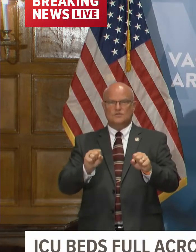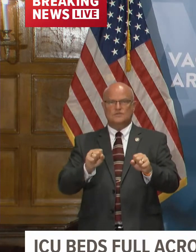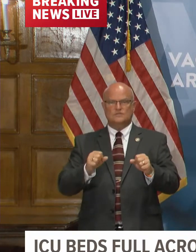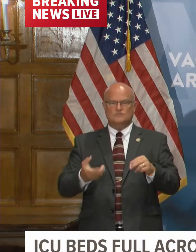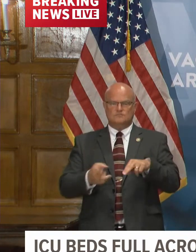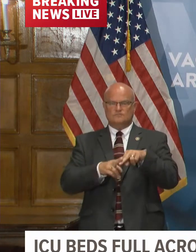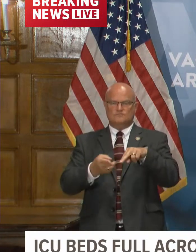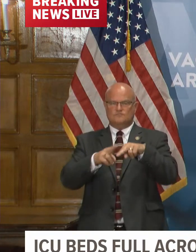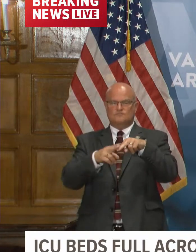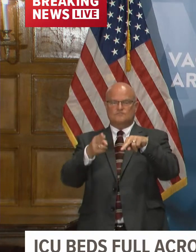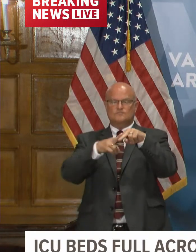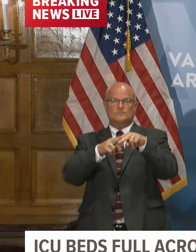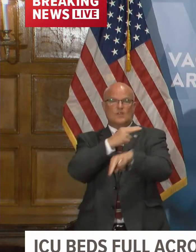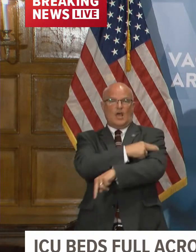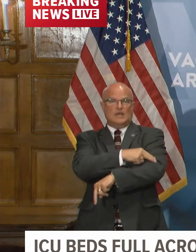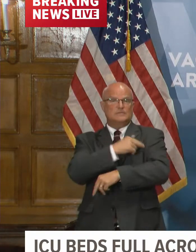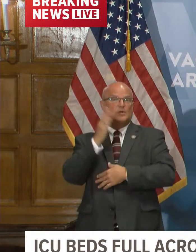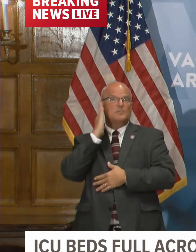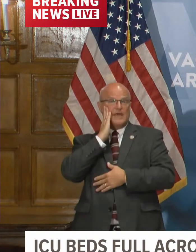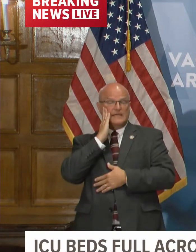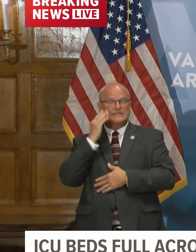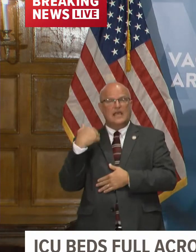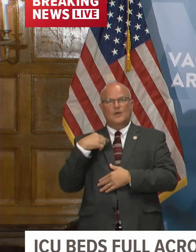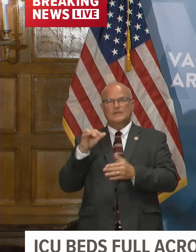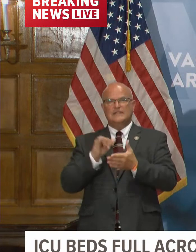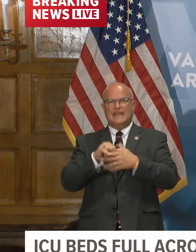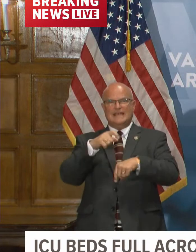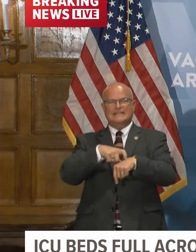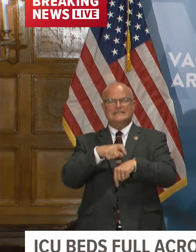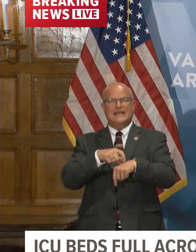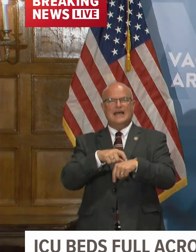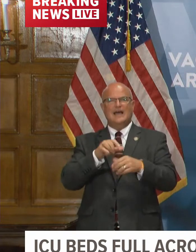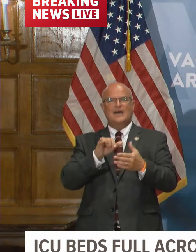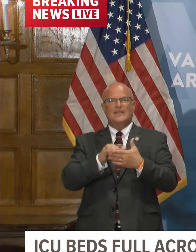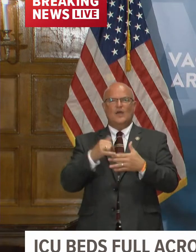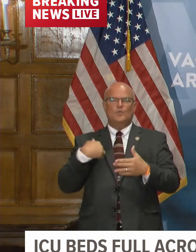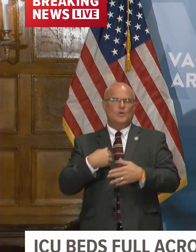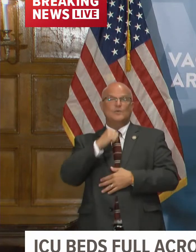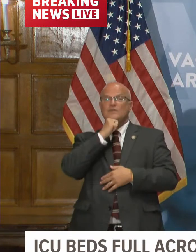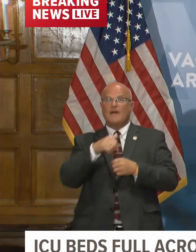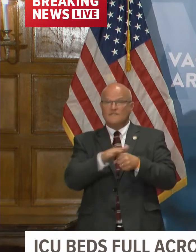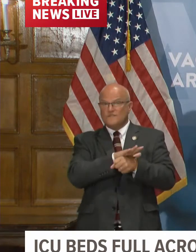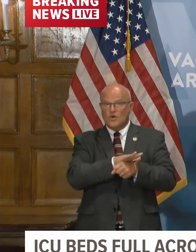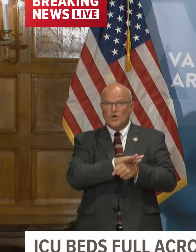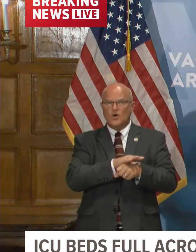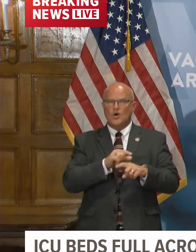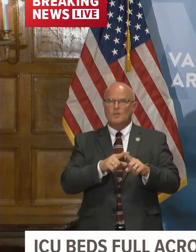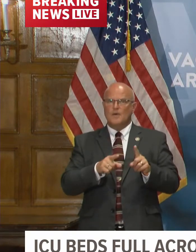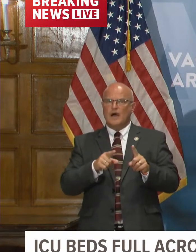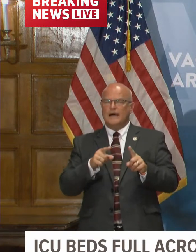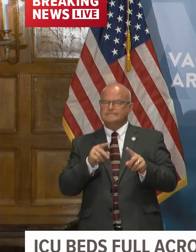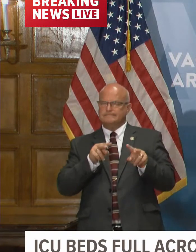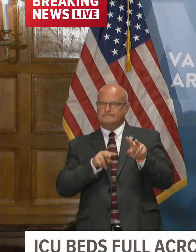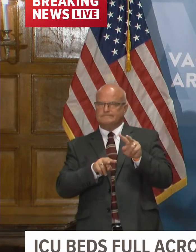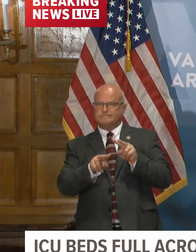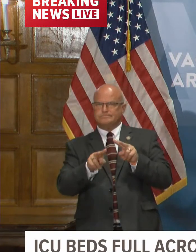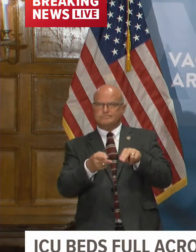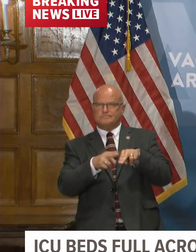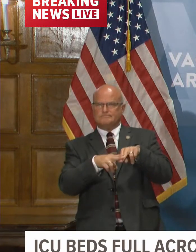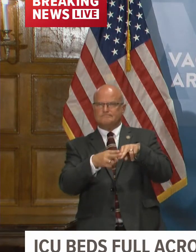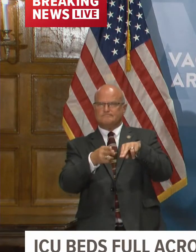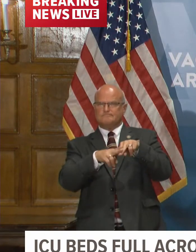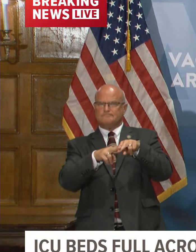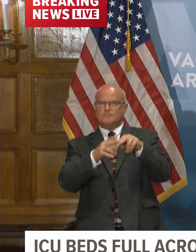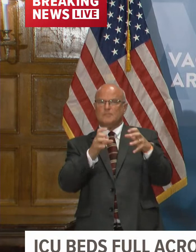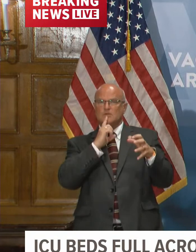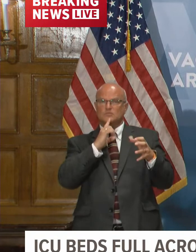to increase capacity, and we did that at a time that we were not full, but we could see the increase,